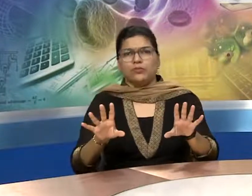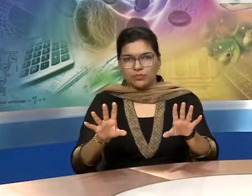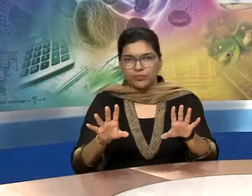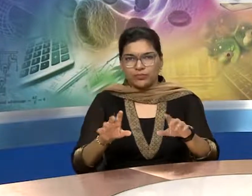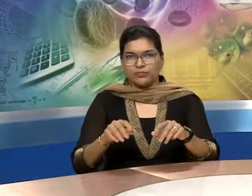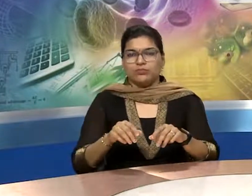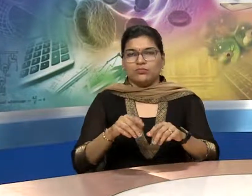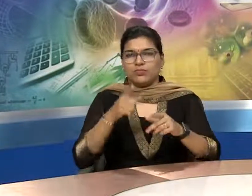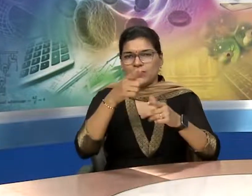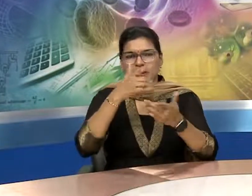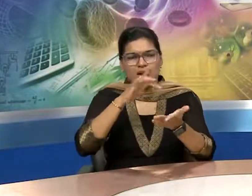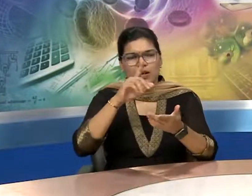Source.